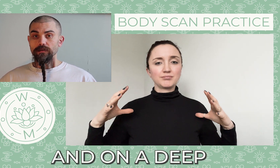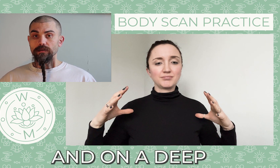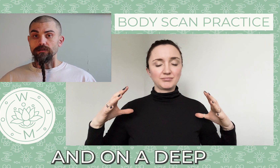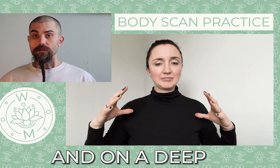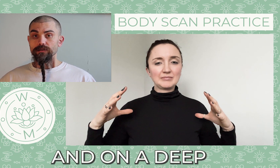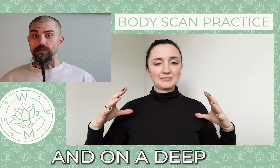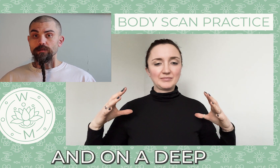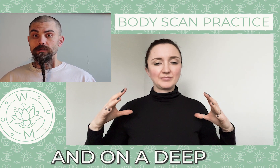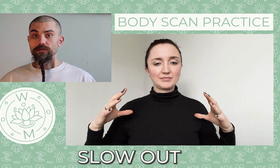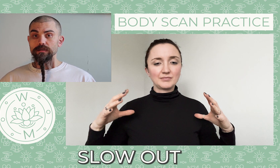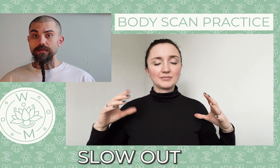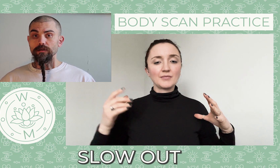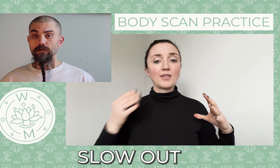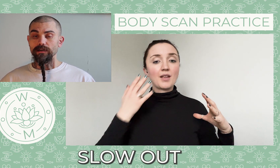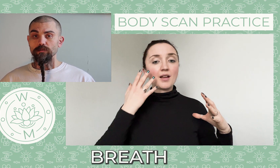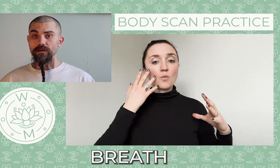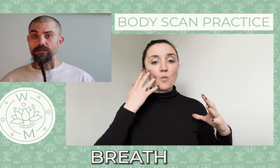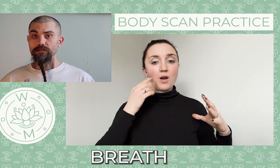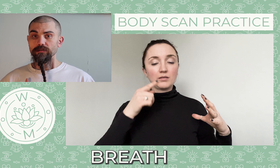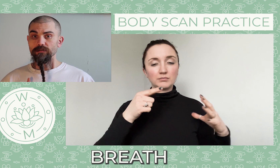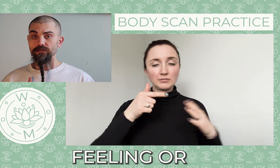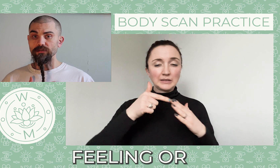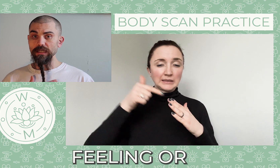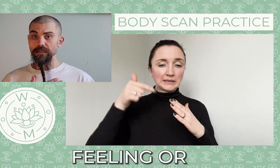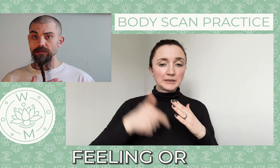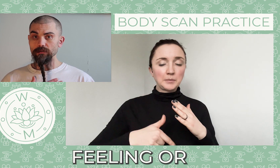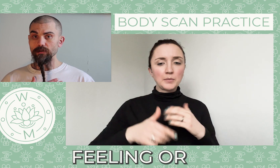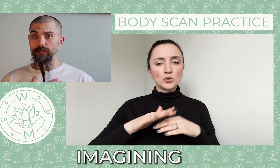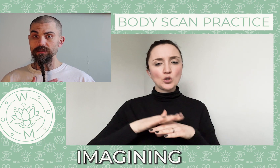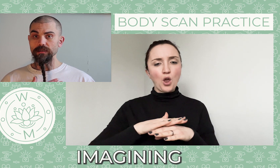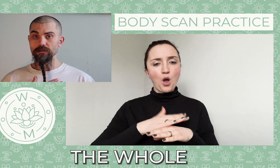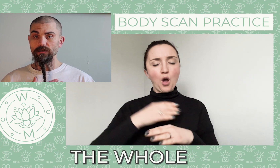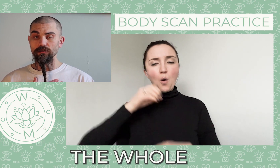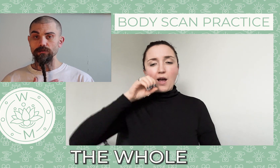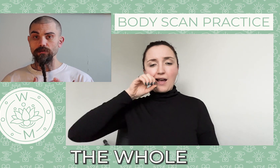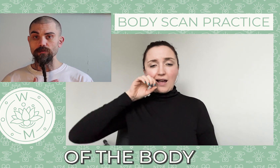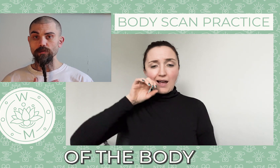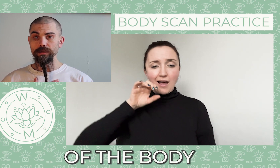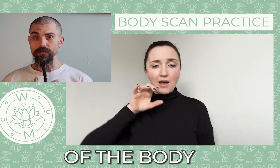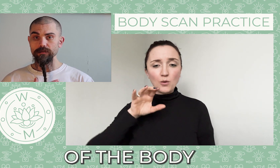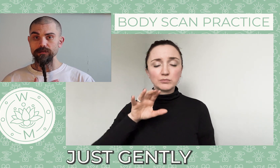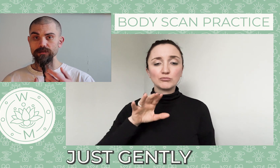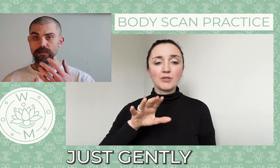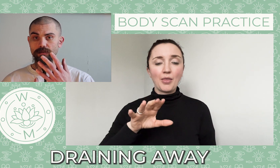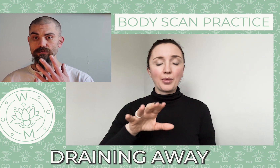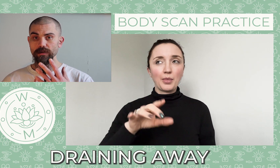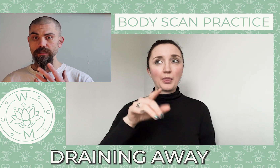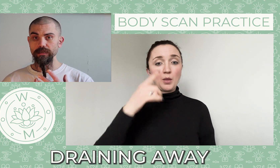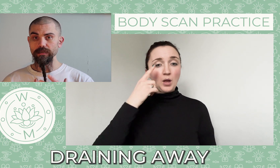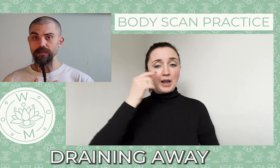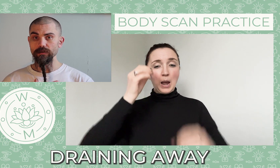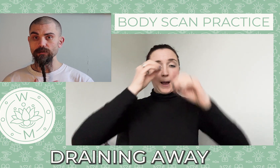And on a deep, slow out breath, feeling or imagining the whole of the body just gently draining away,